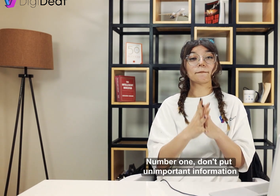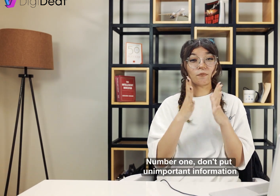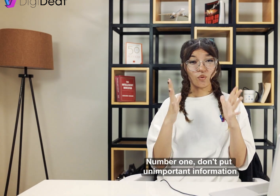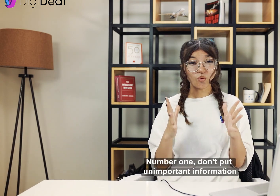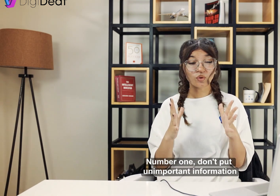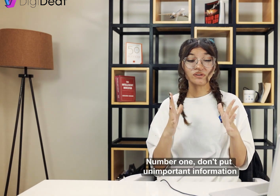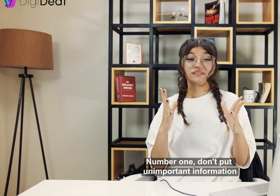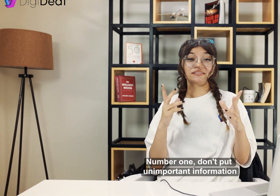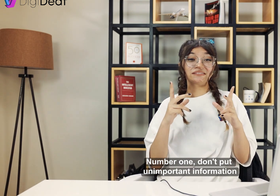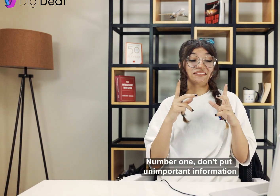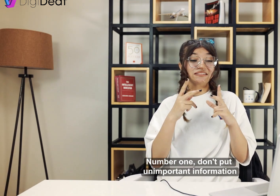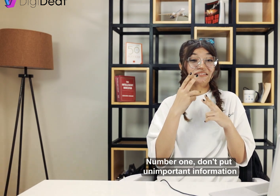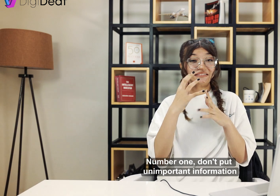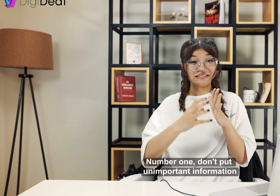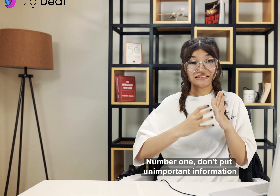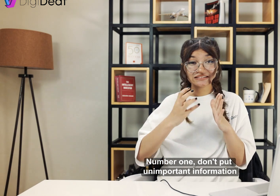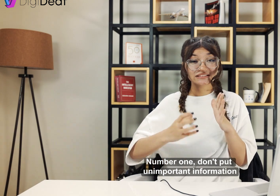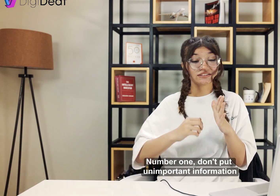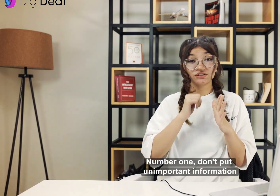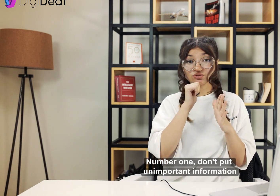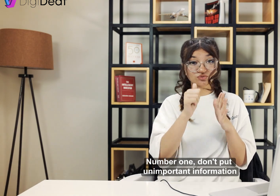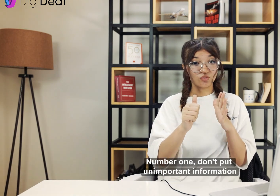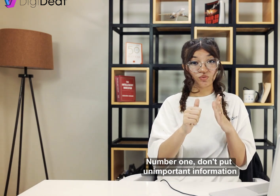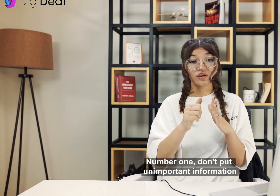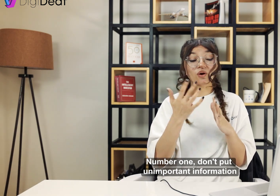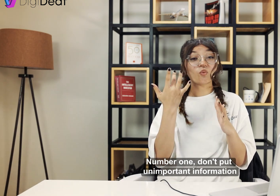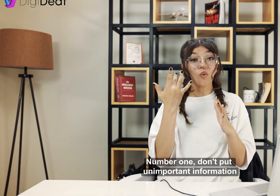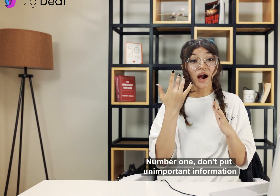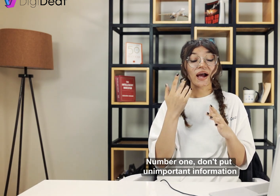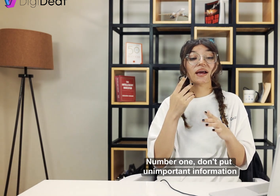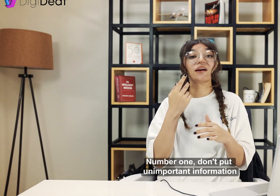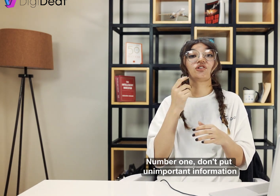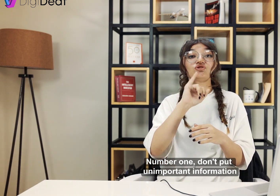Number 1, don't put unimportant information.